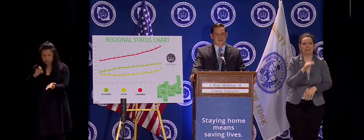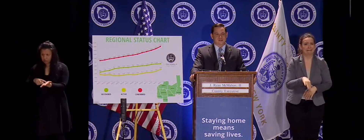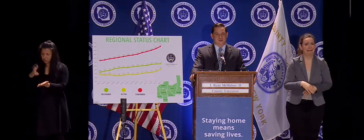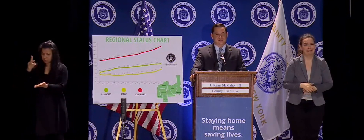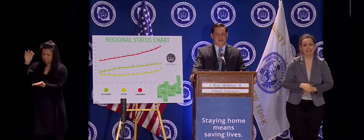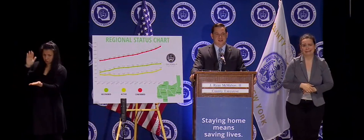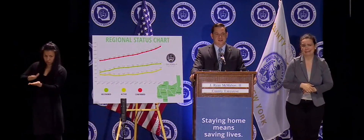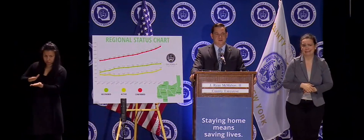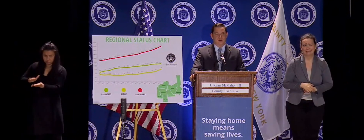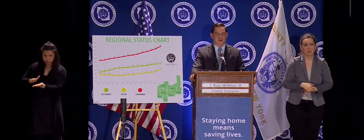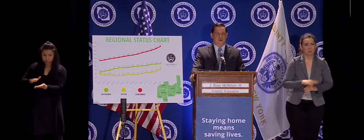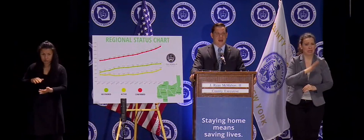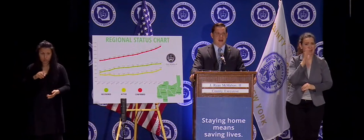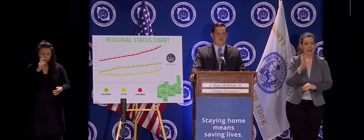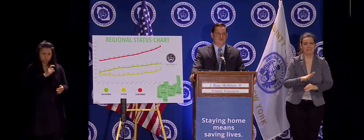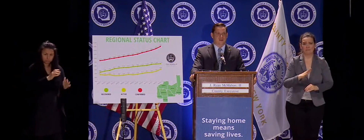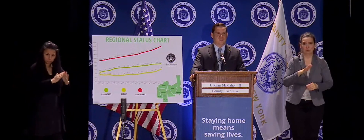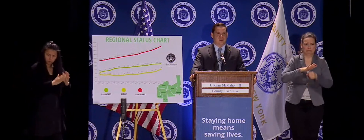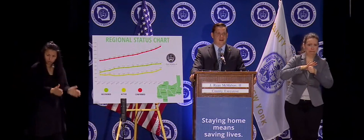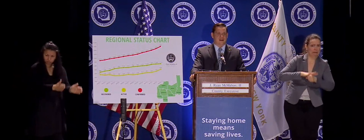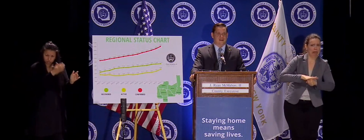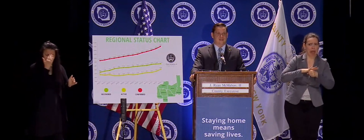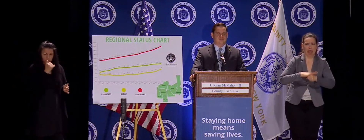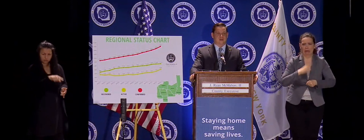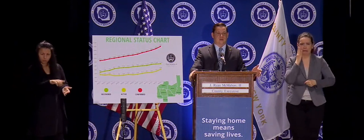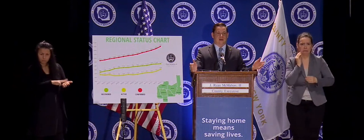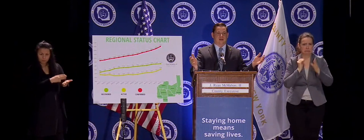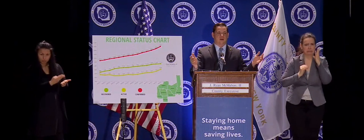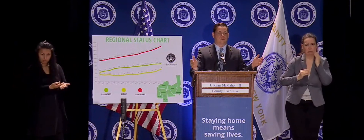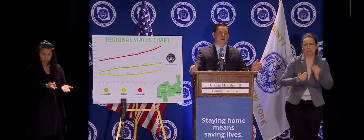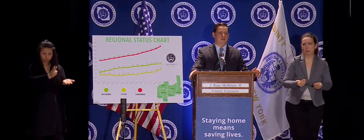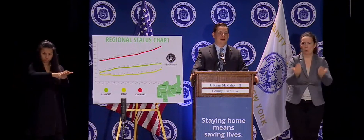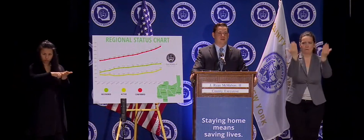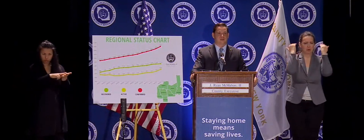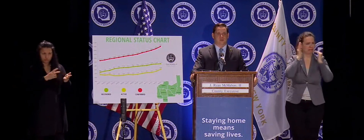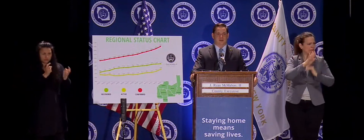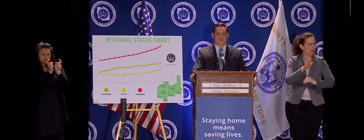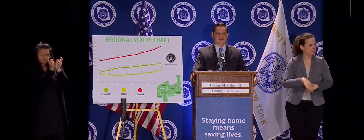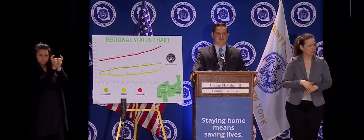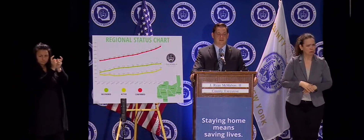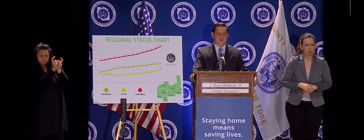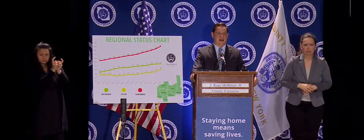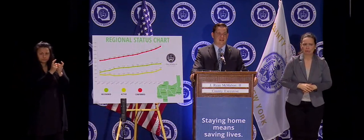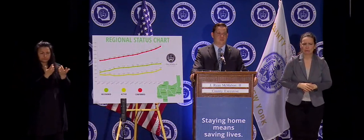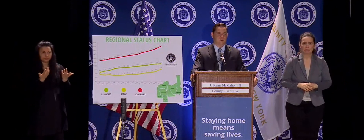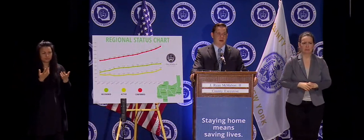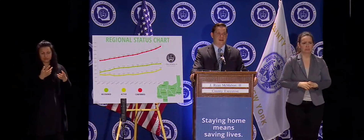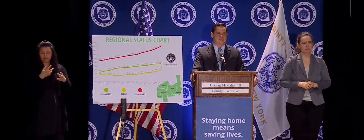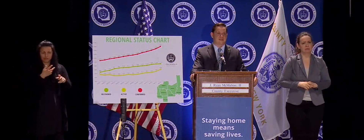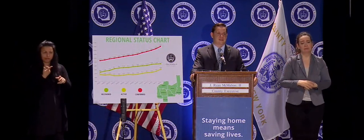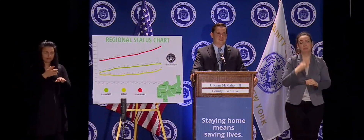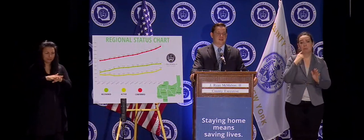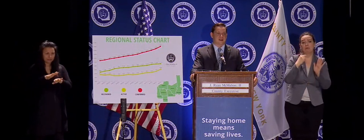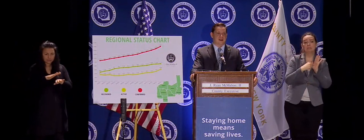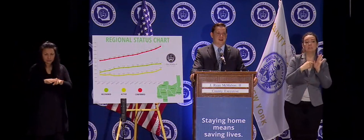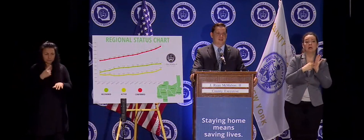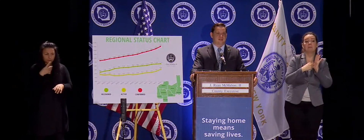stressed. So to say when you have, I don't know, 1,000 plus hospital